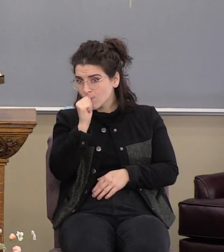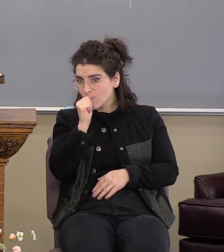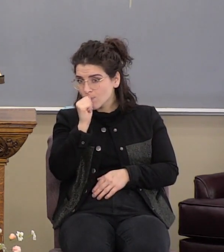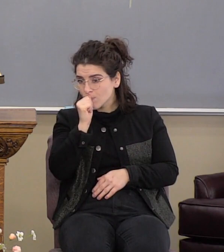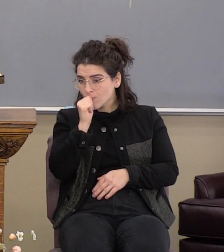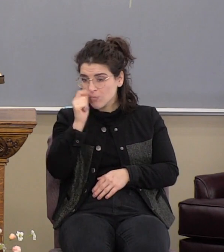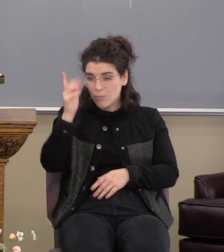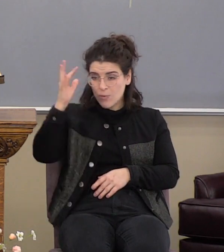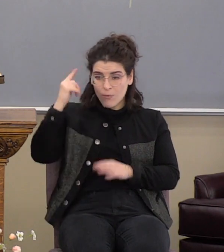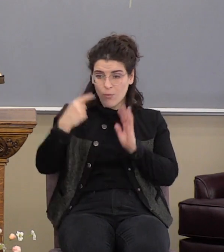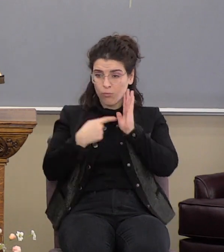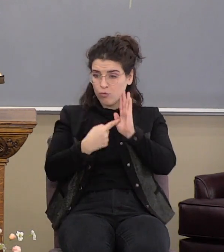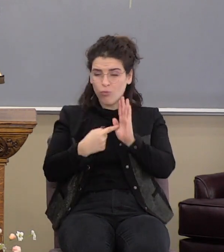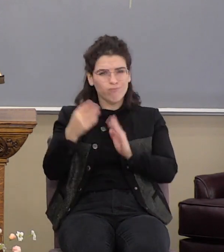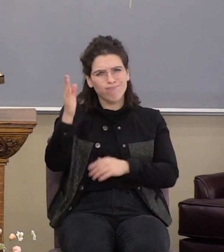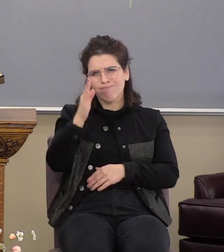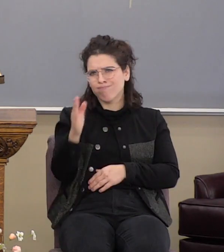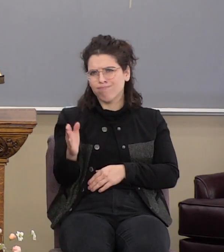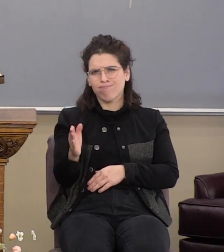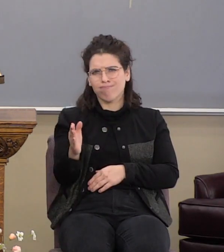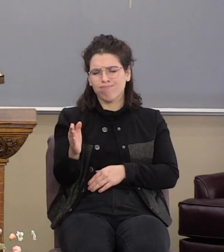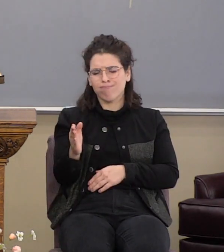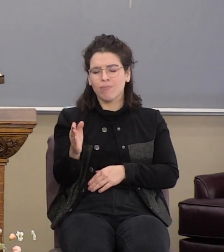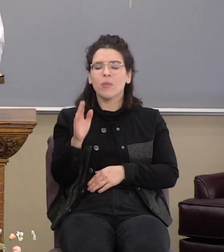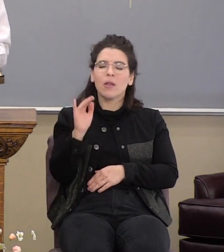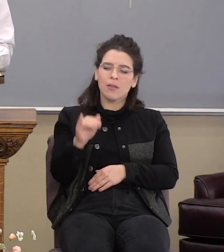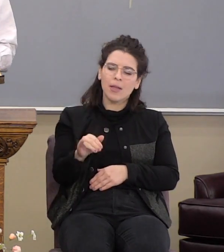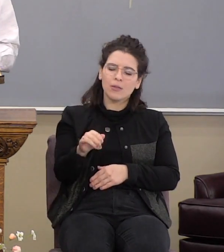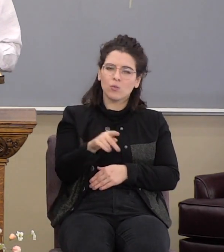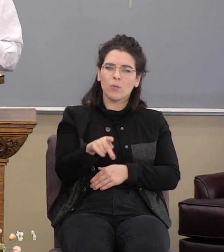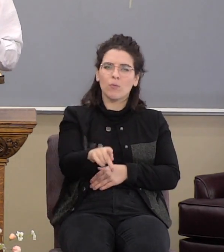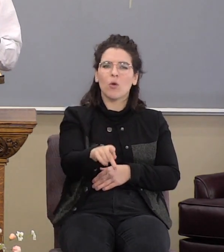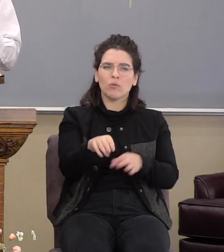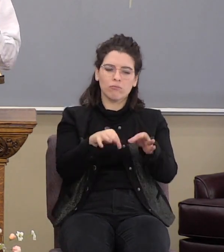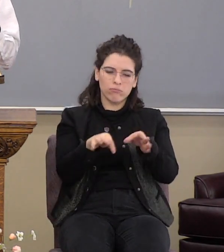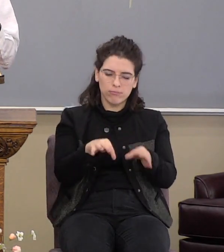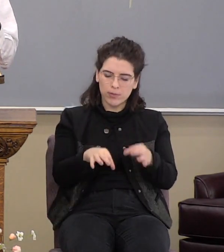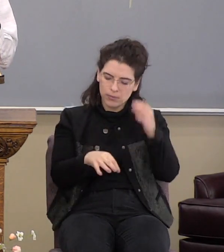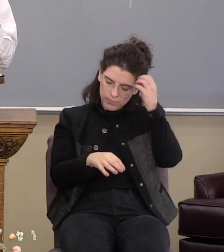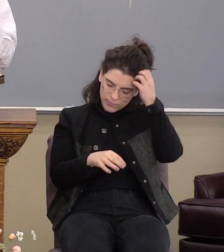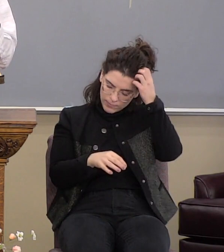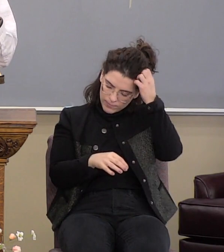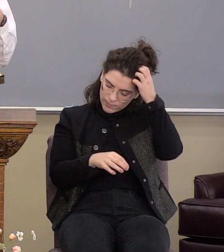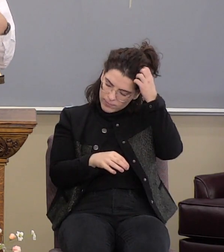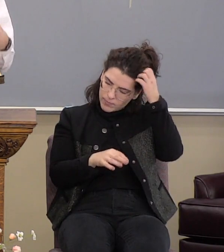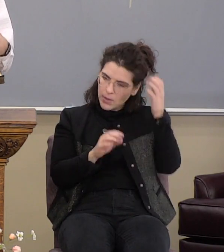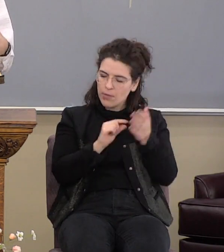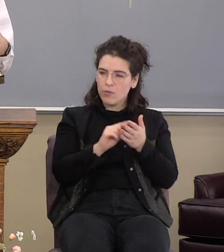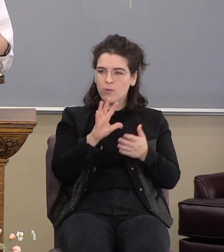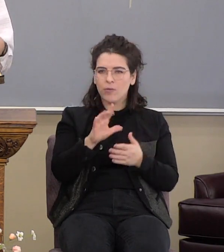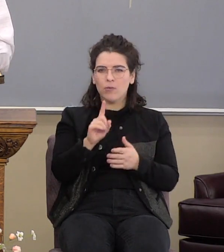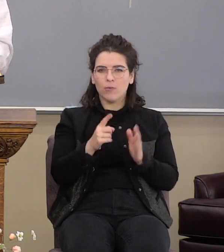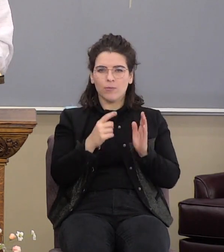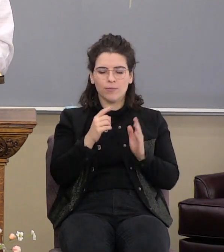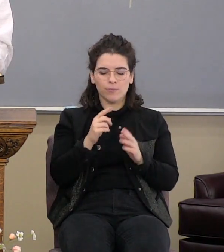before revealed. Okay, that's what Paul's writing here in verse 51. Behold, I show you a